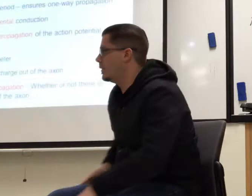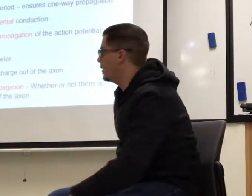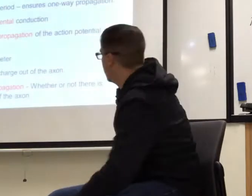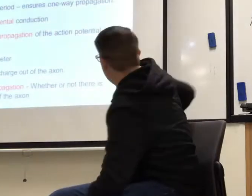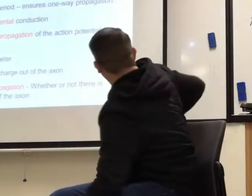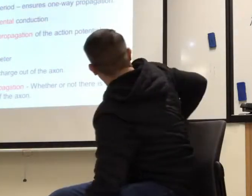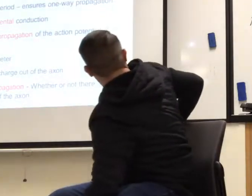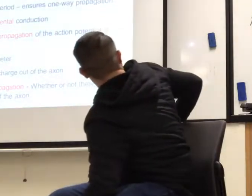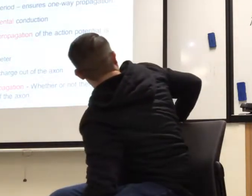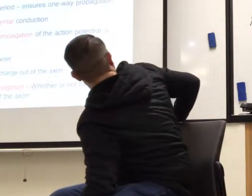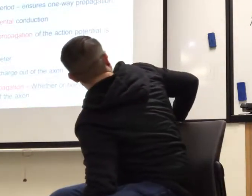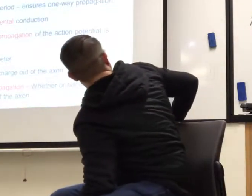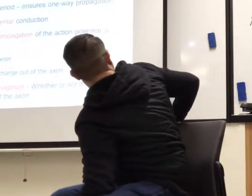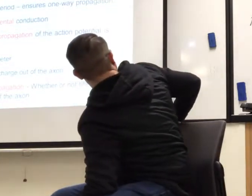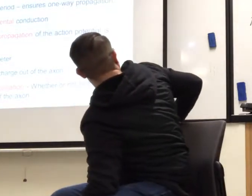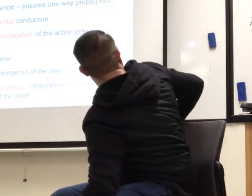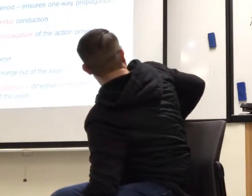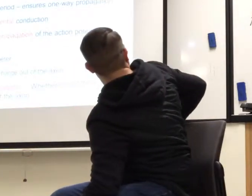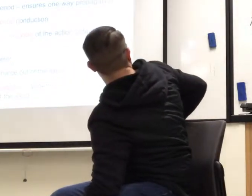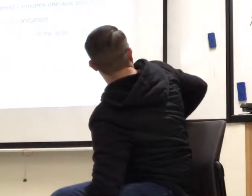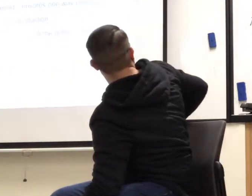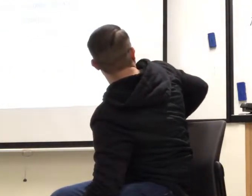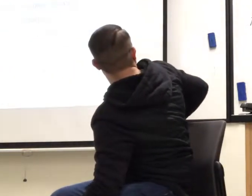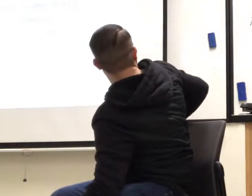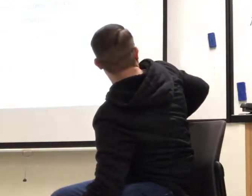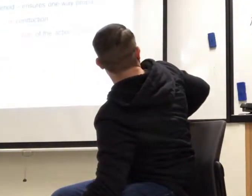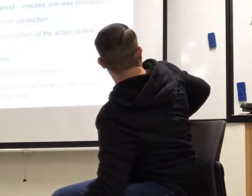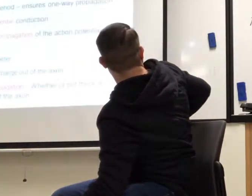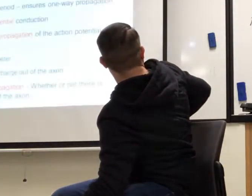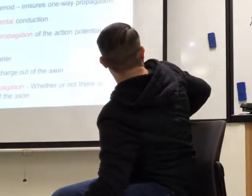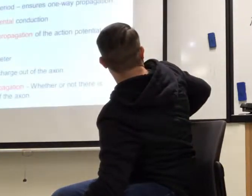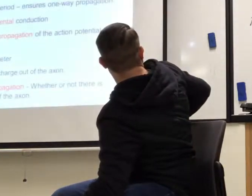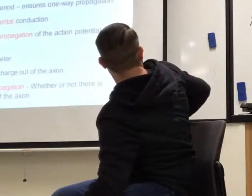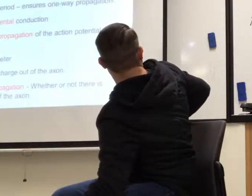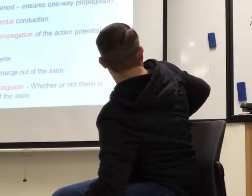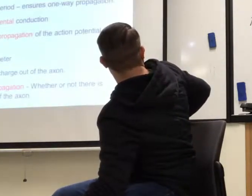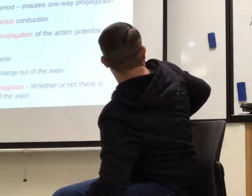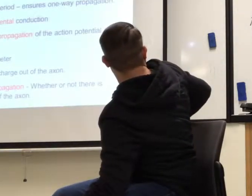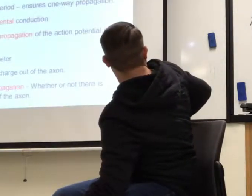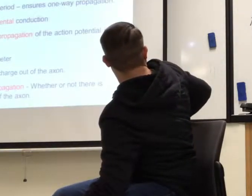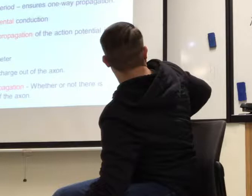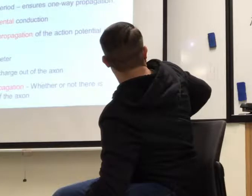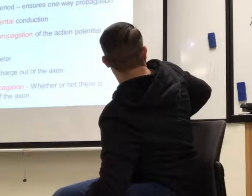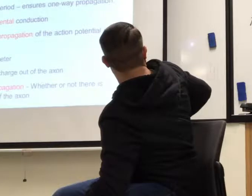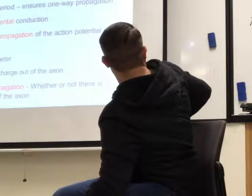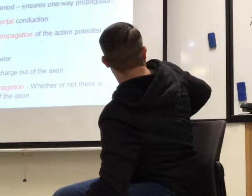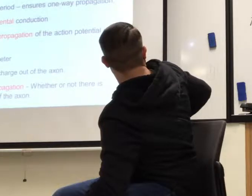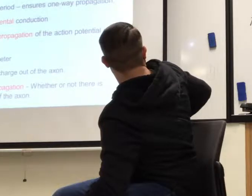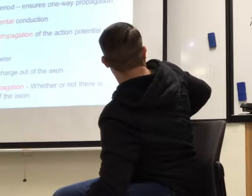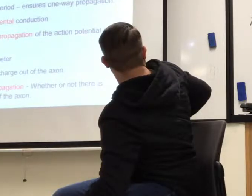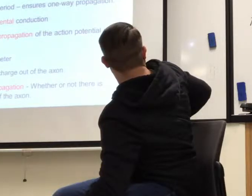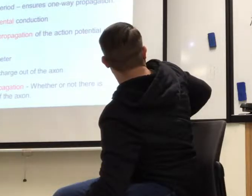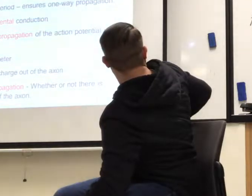For this one, I'm gonna put these like big old myelin sheaths around it.